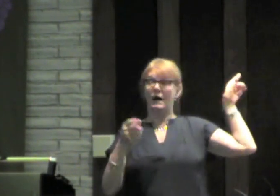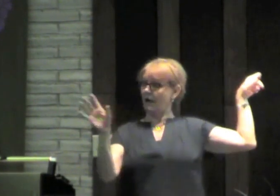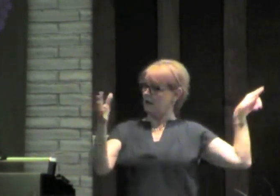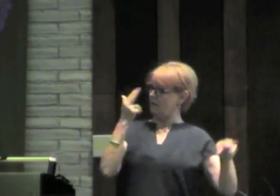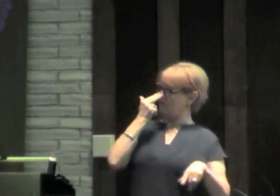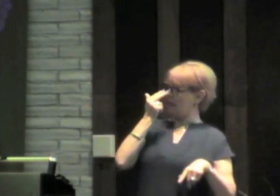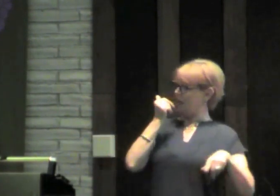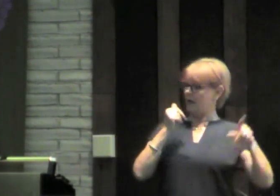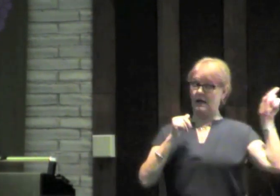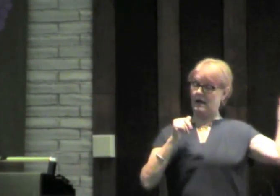area.